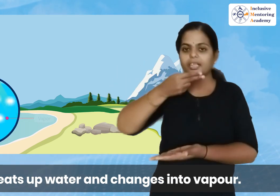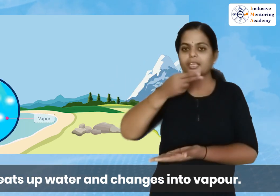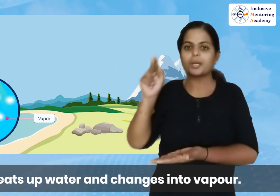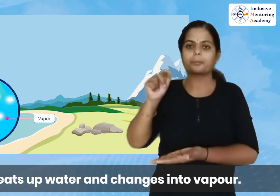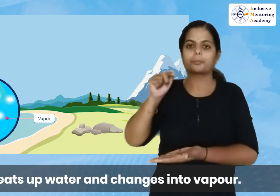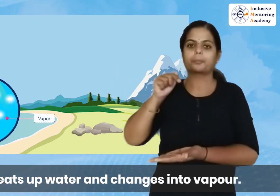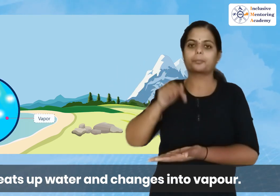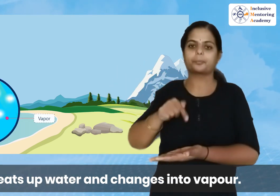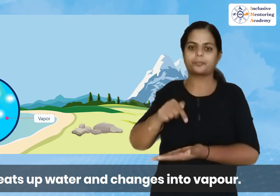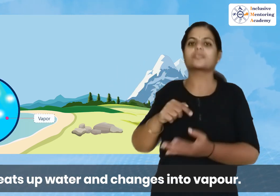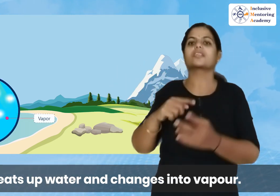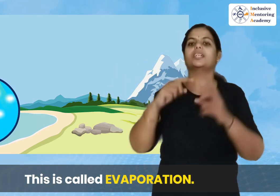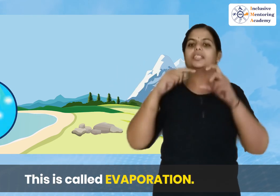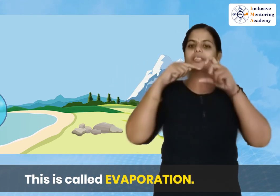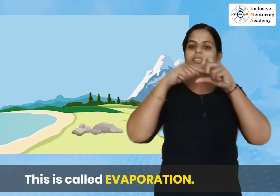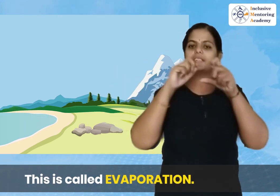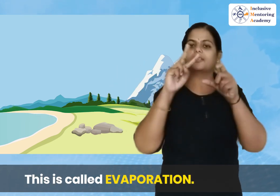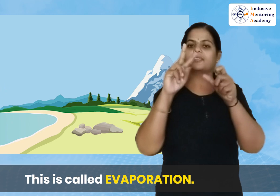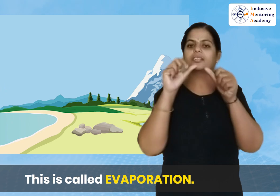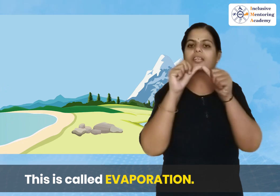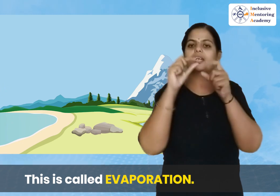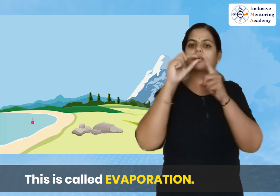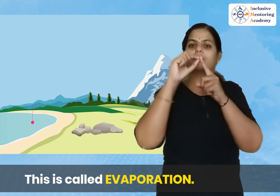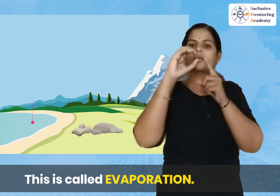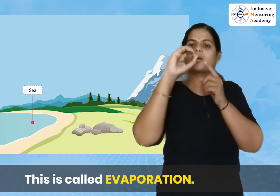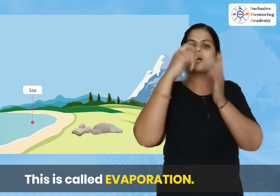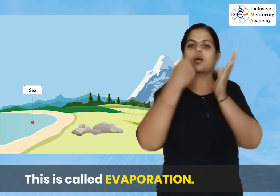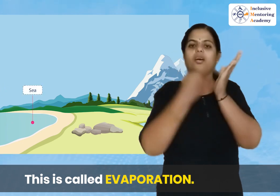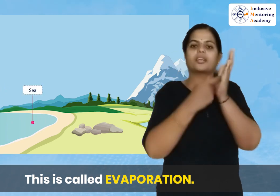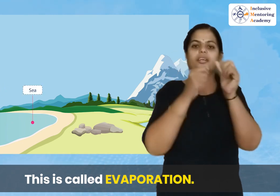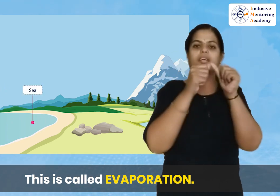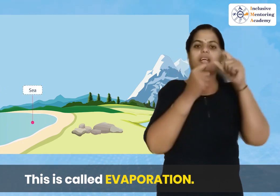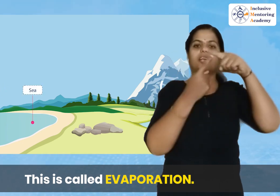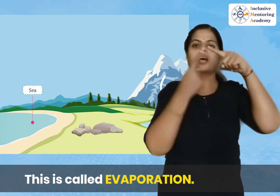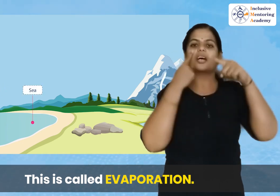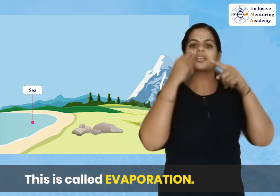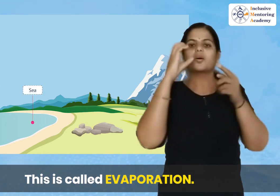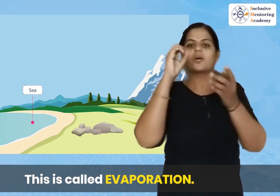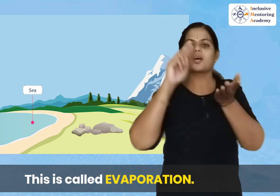heats up water and changes into vapor. This is called evaporation.